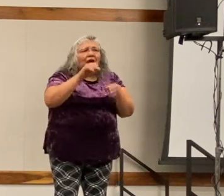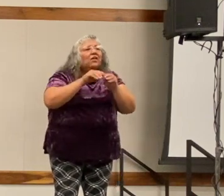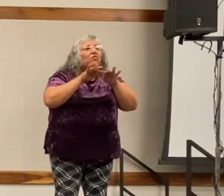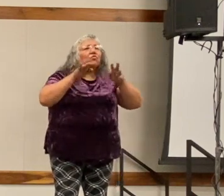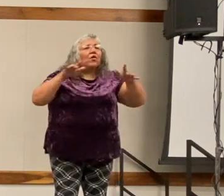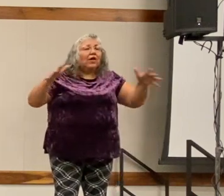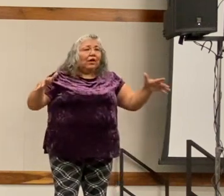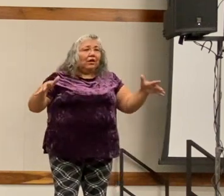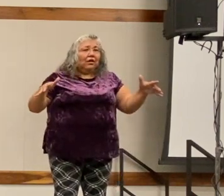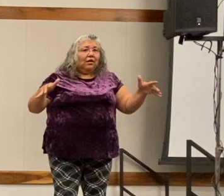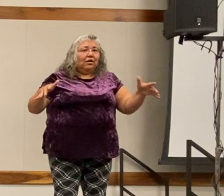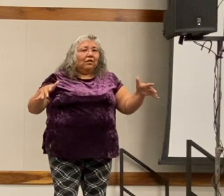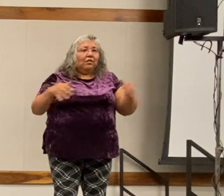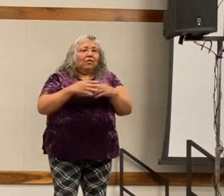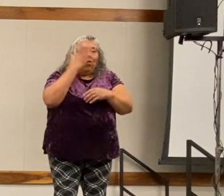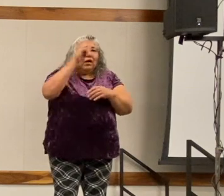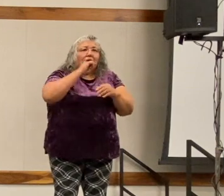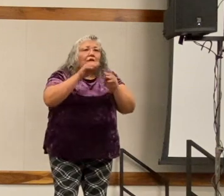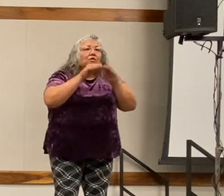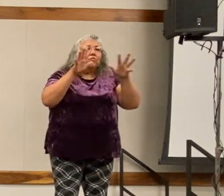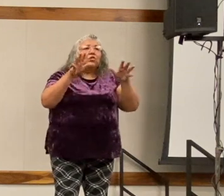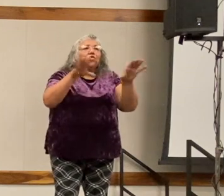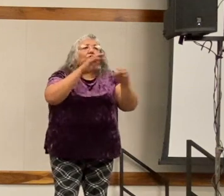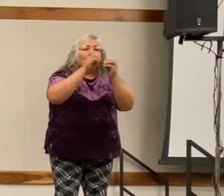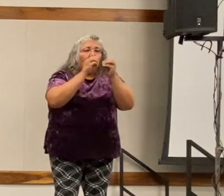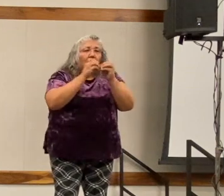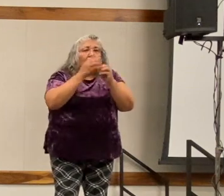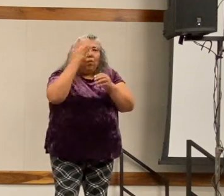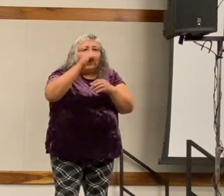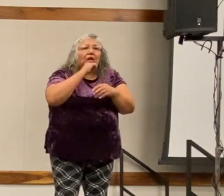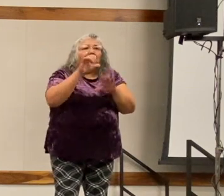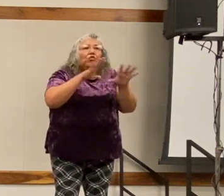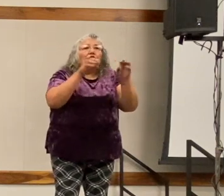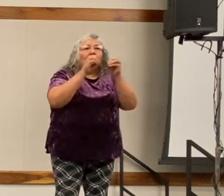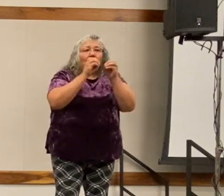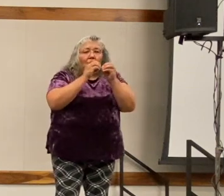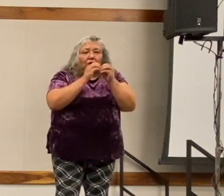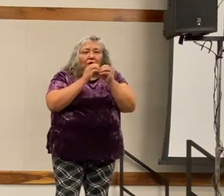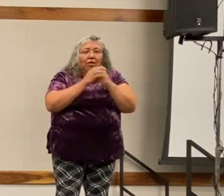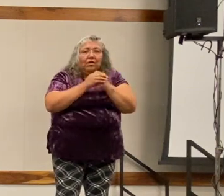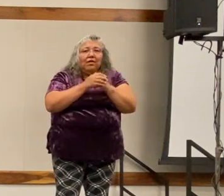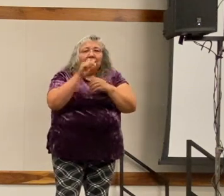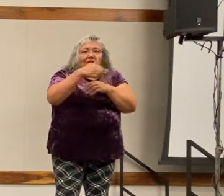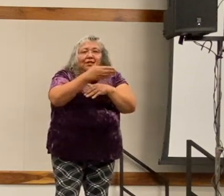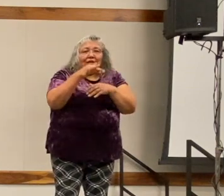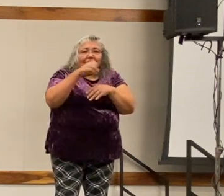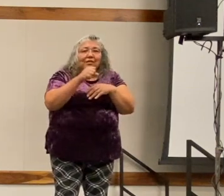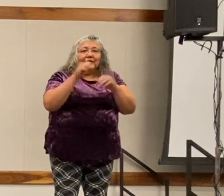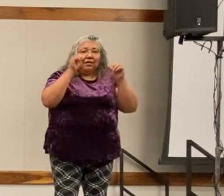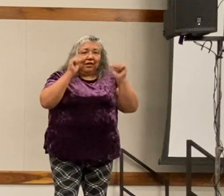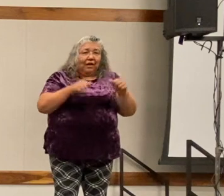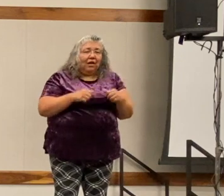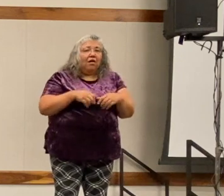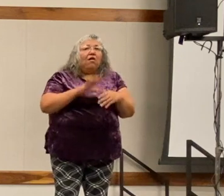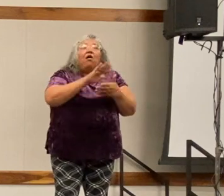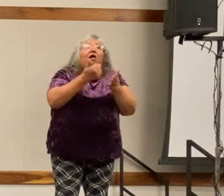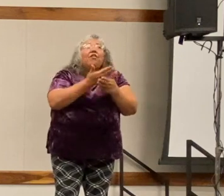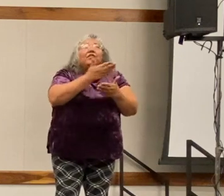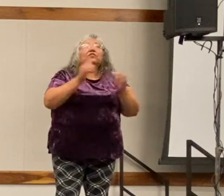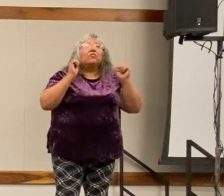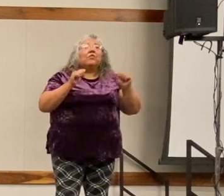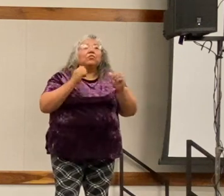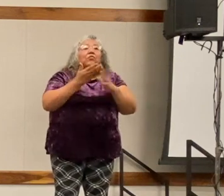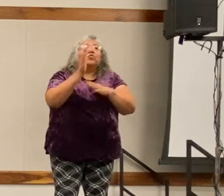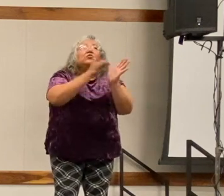spread? Why can't we go out and do more? Why can't we do more? The thing is, we can. Because all things are possible